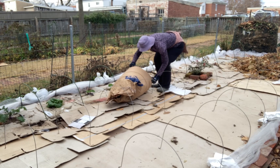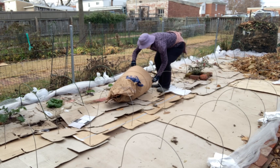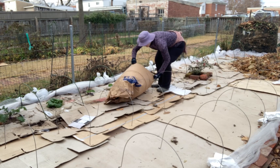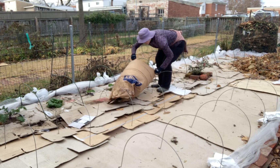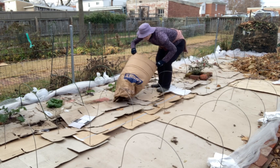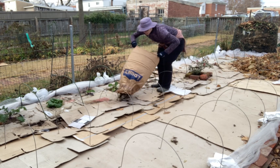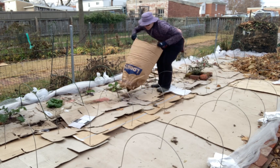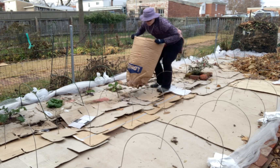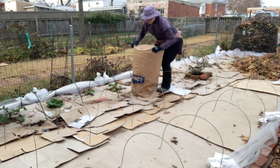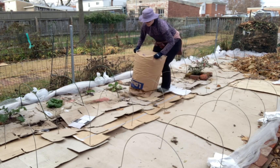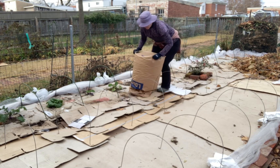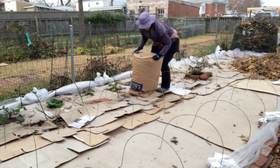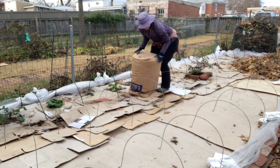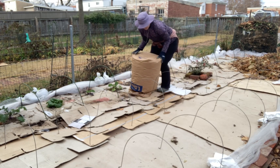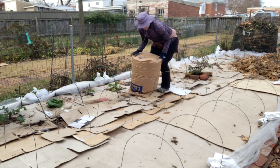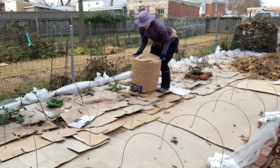they're in place for spring.